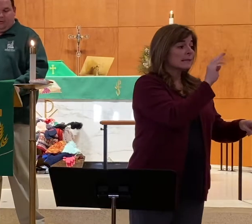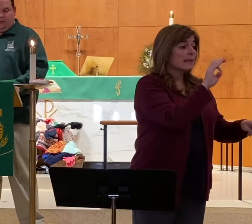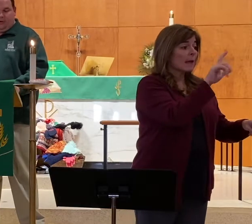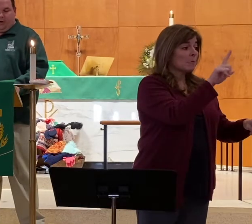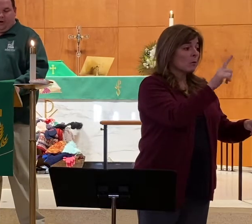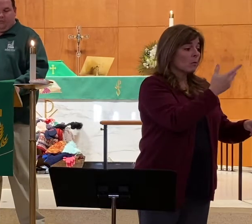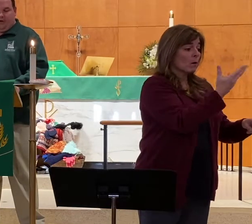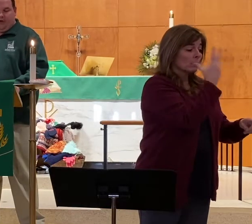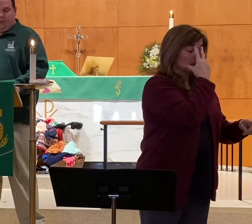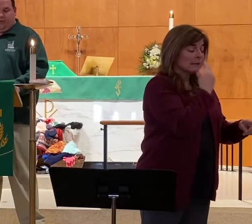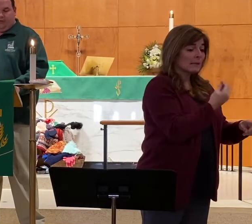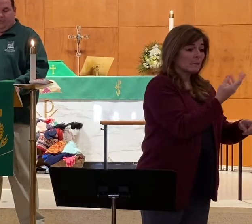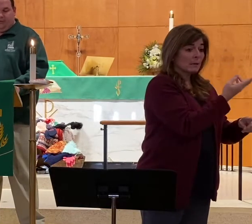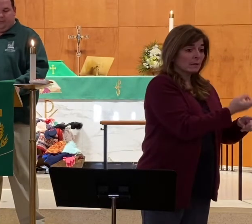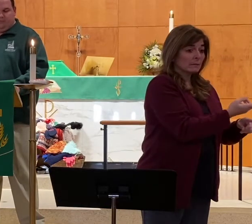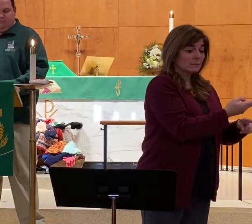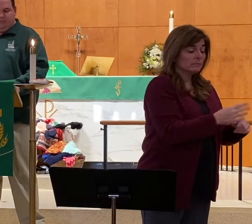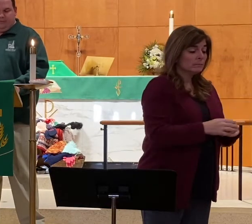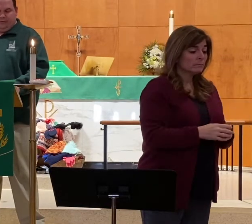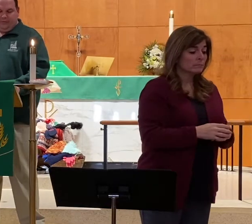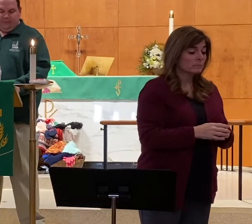Lord where the ark of God was.